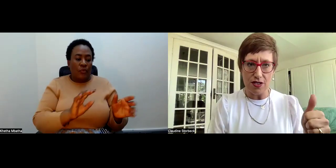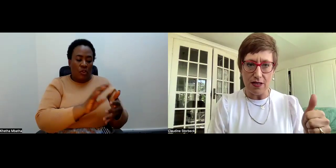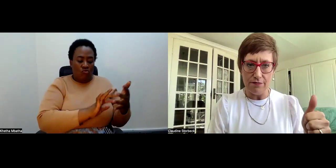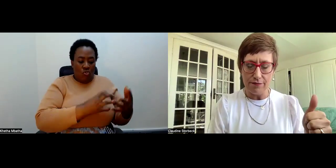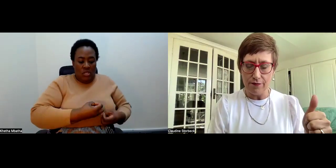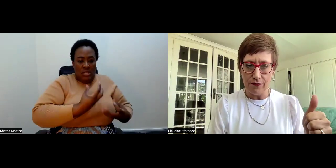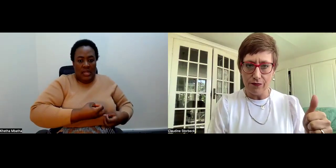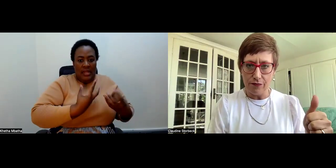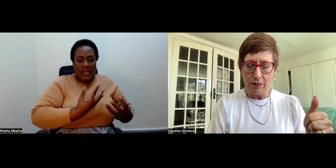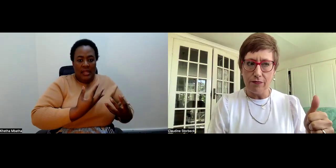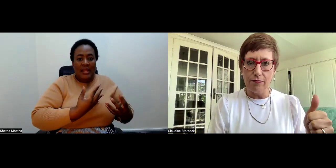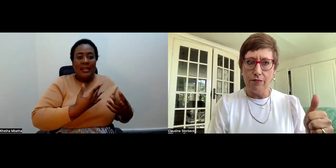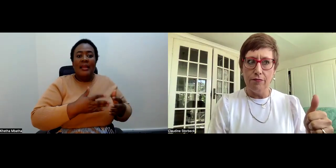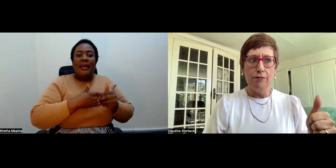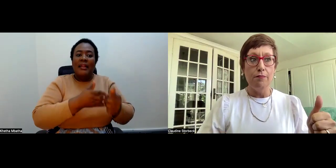link to literacy,